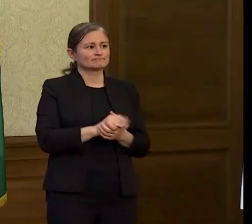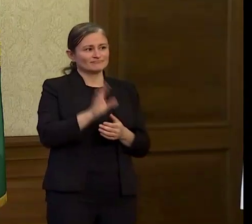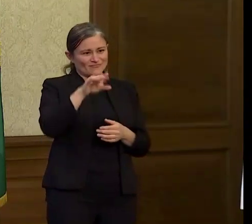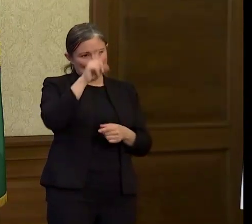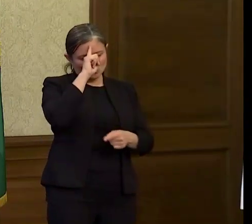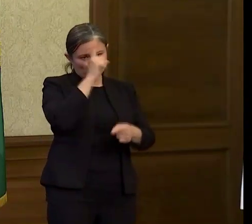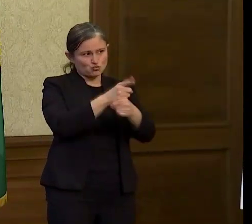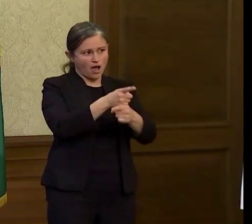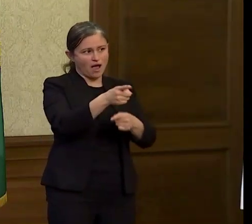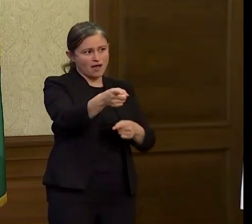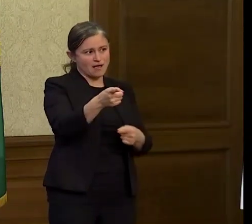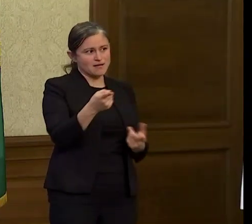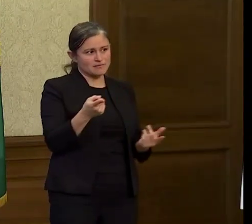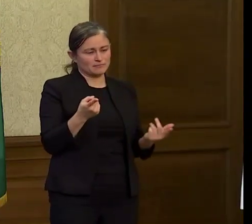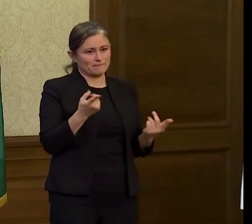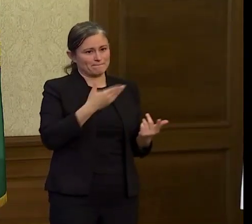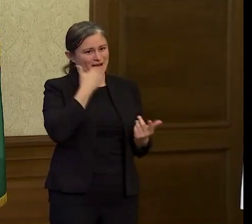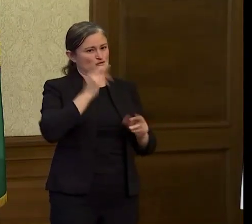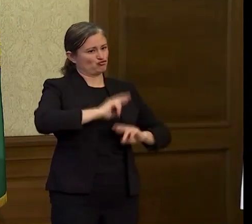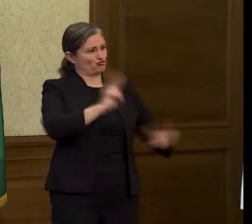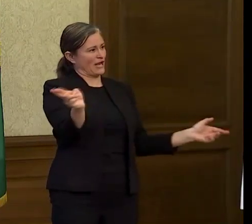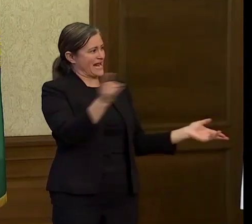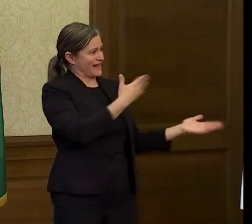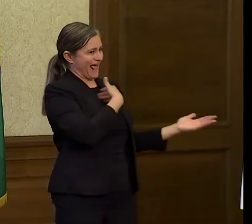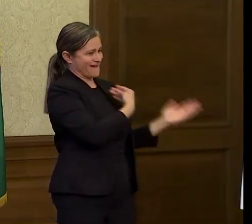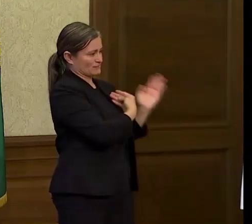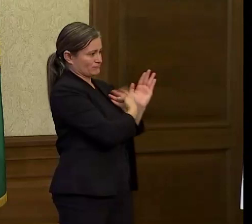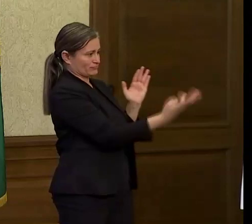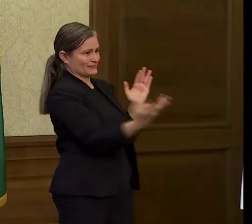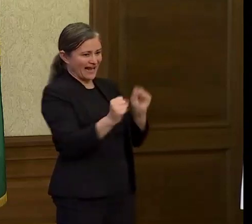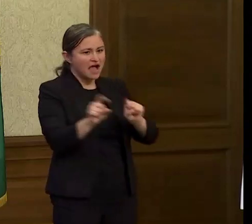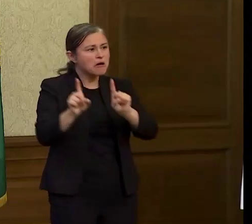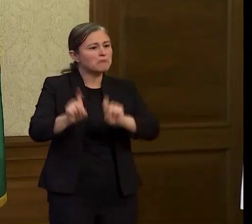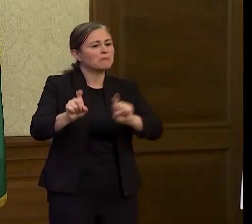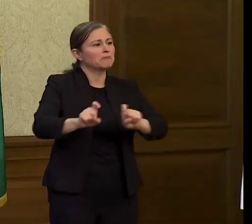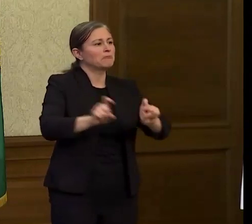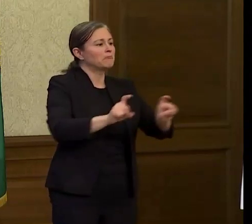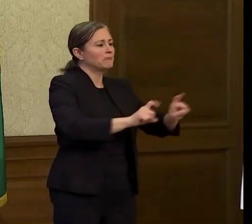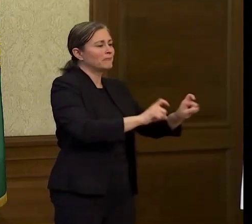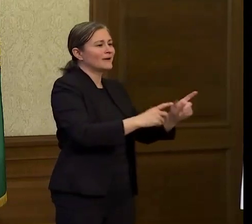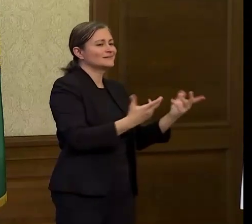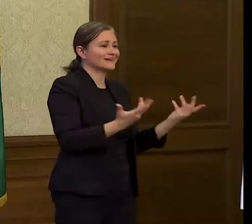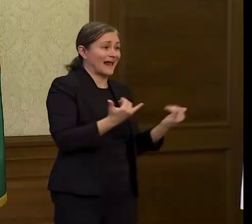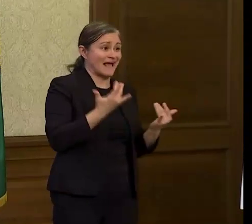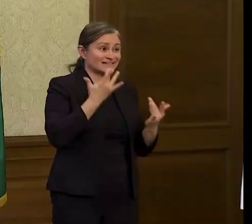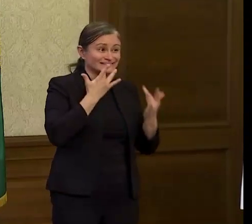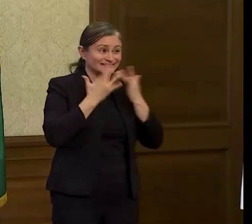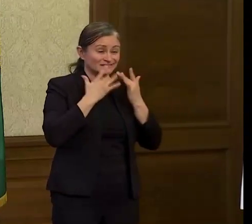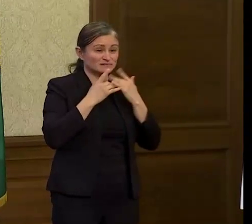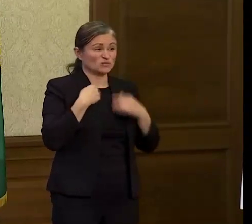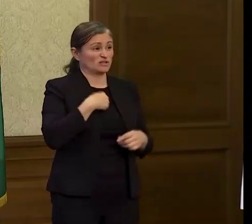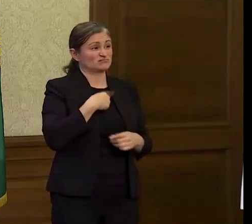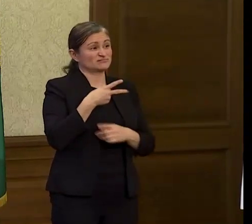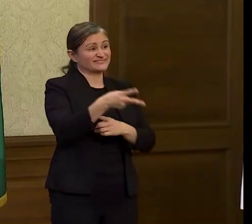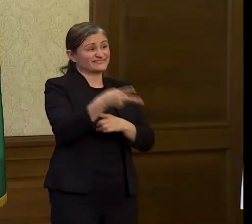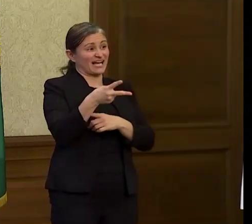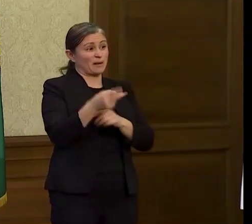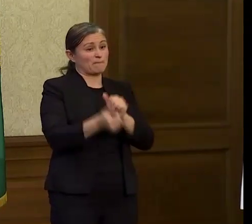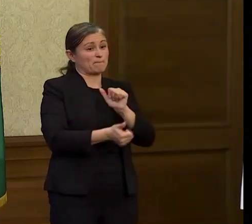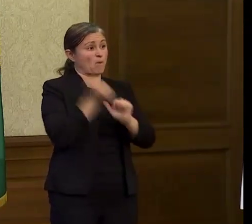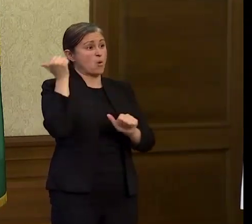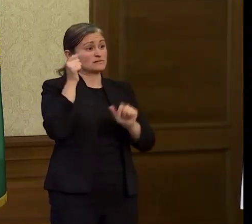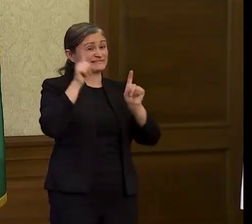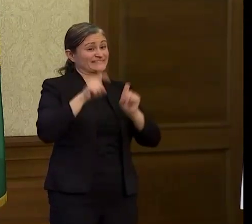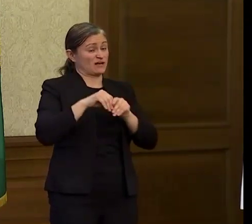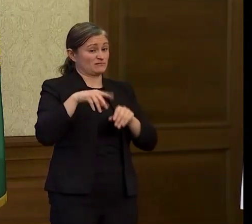it. We do have probably the second highest per capita testing in the United States, but we need dramatically more to